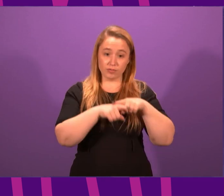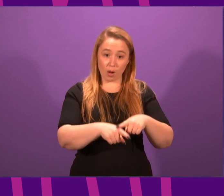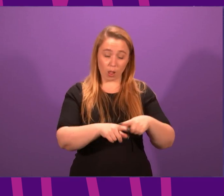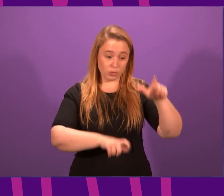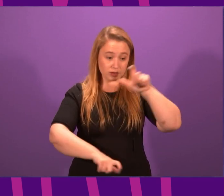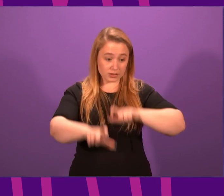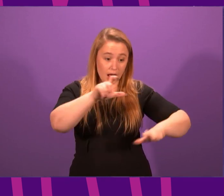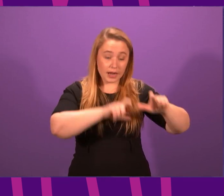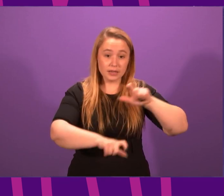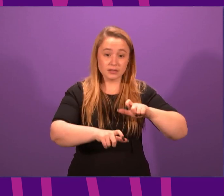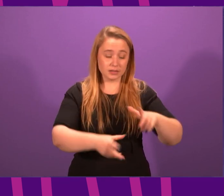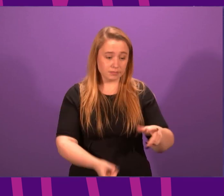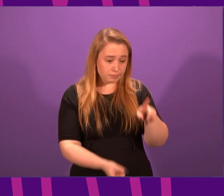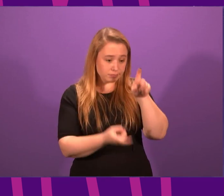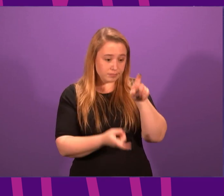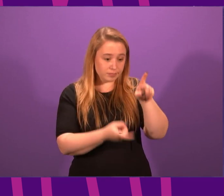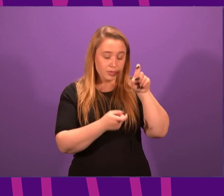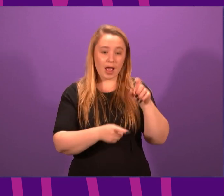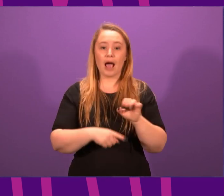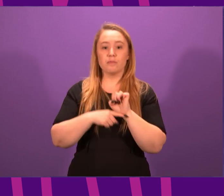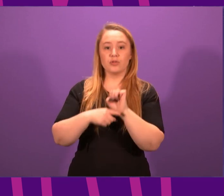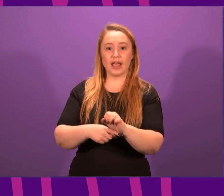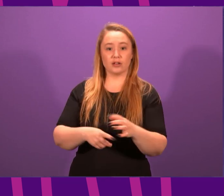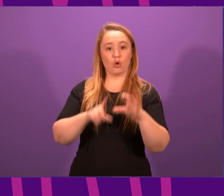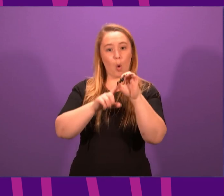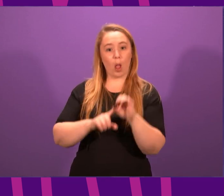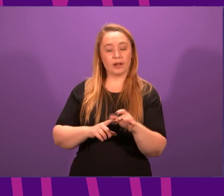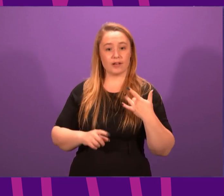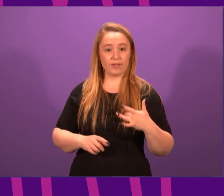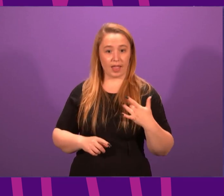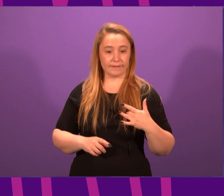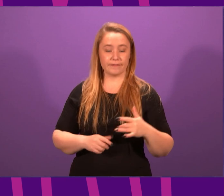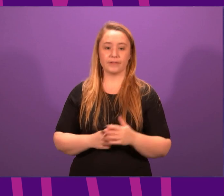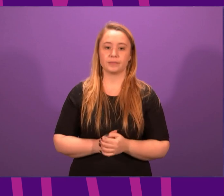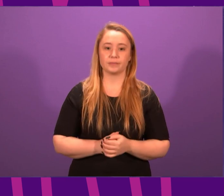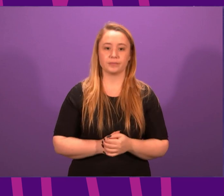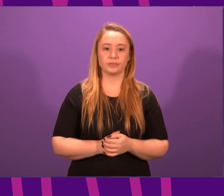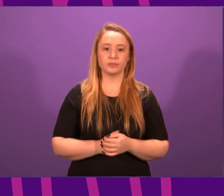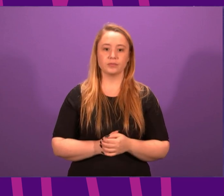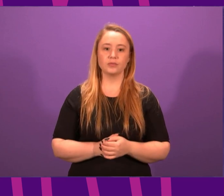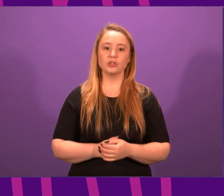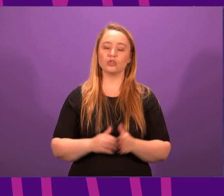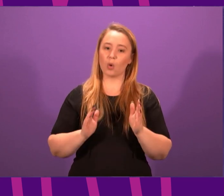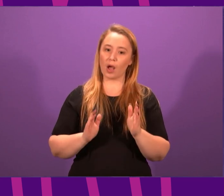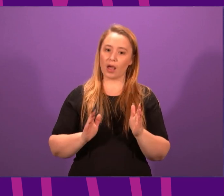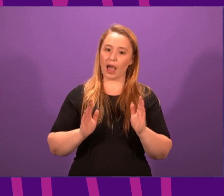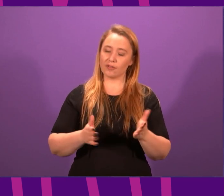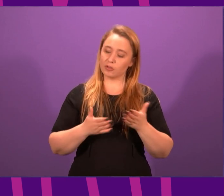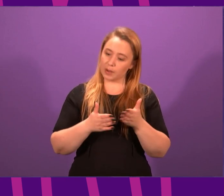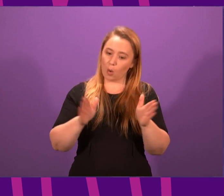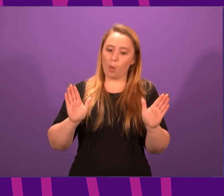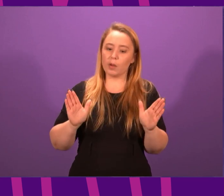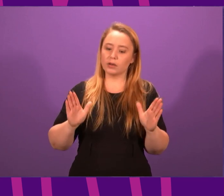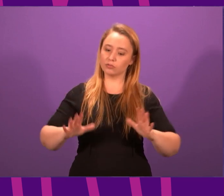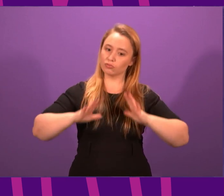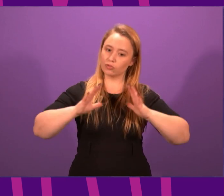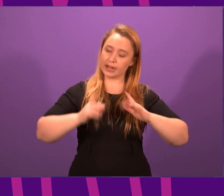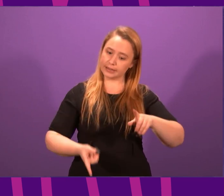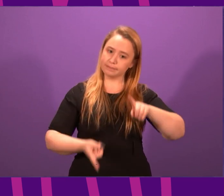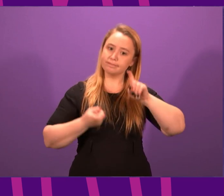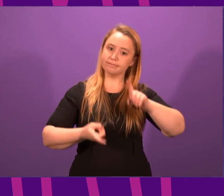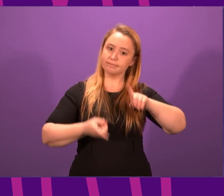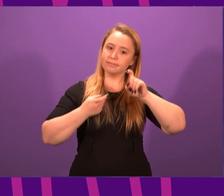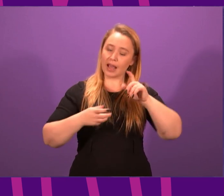protect quality of life as well as life itself. It will be a balancing act, but providing we proceed with open minds, are prepared to listen and adapt